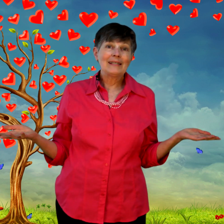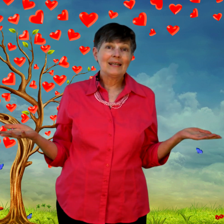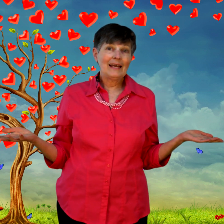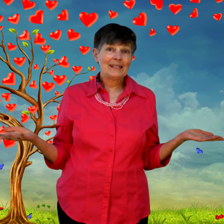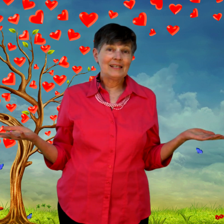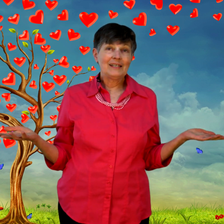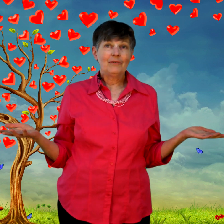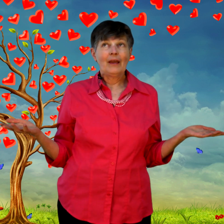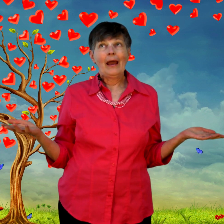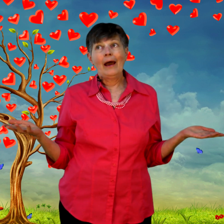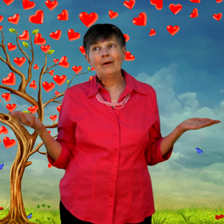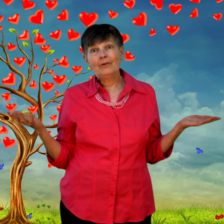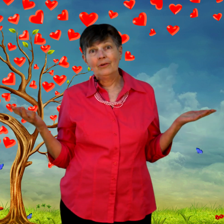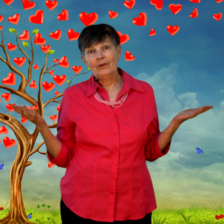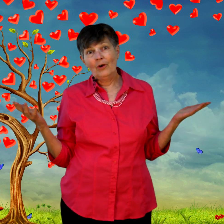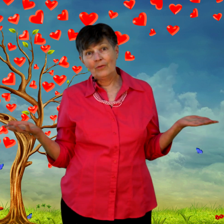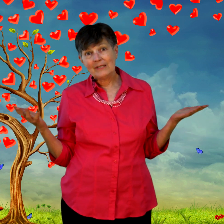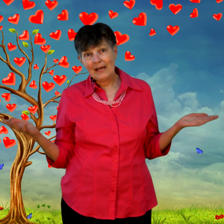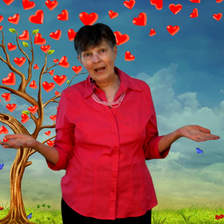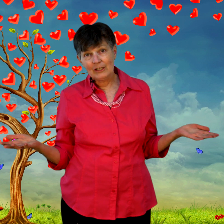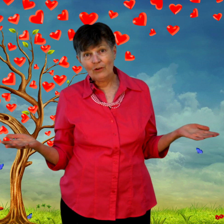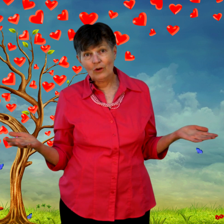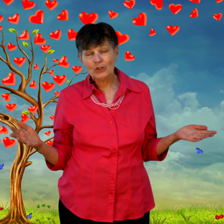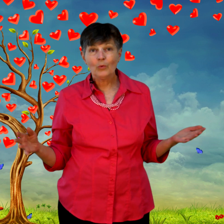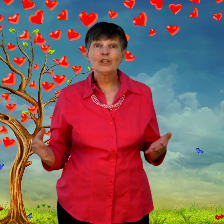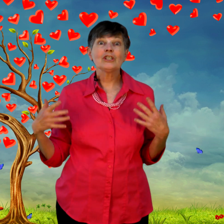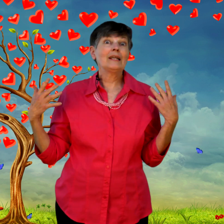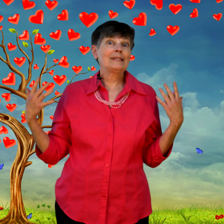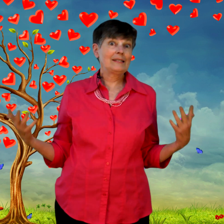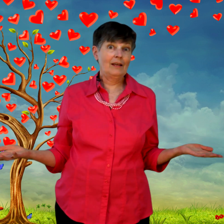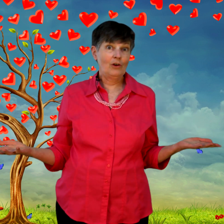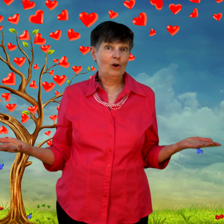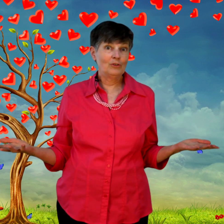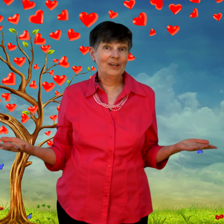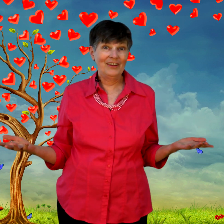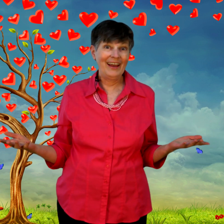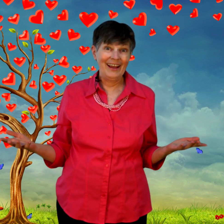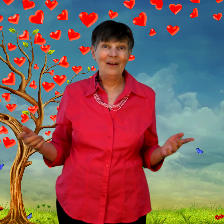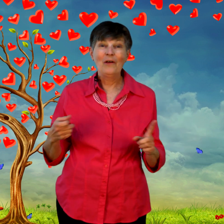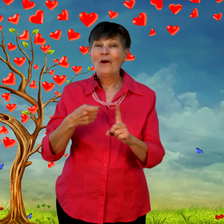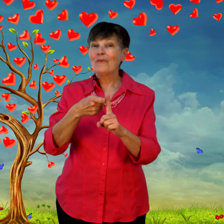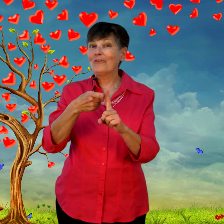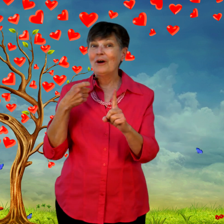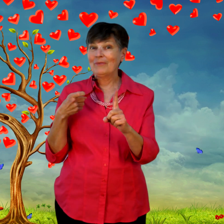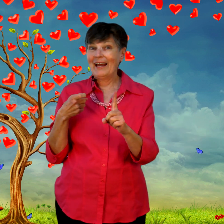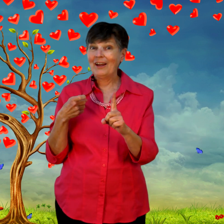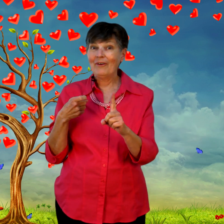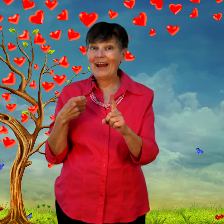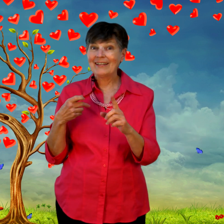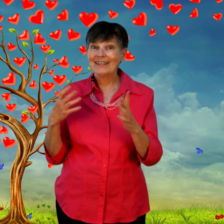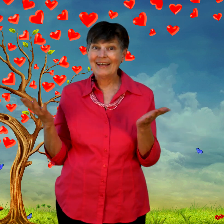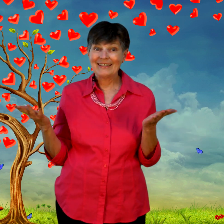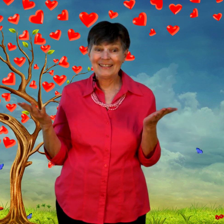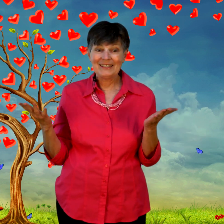Leningrad to Lexington. Okay, I don't know the signs for those, so we're just going to sing those. Okay, from Leningrad to